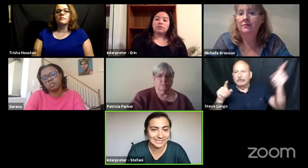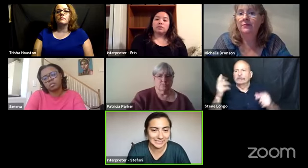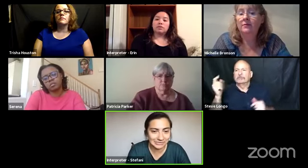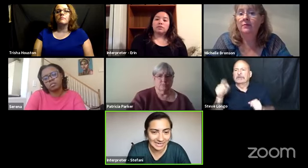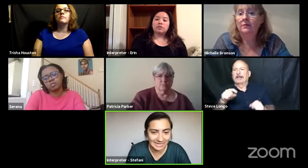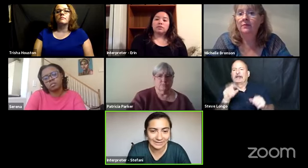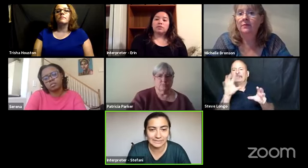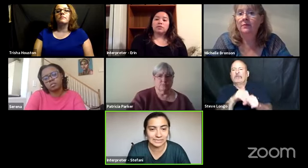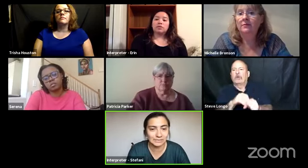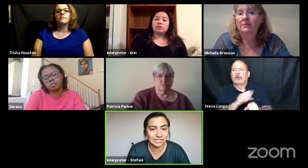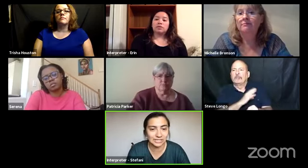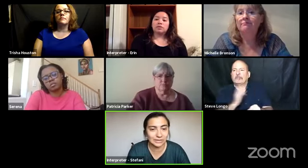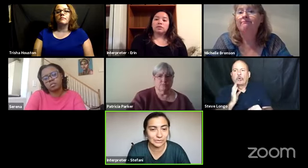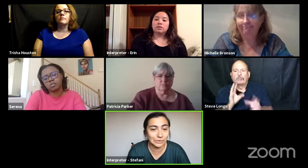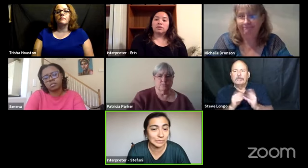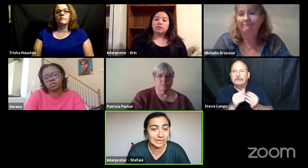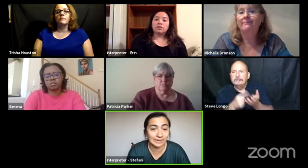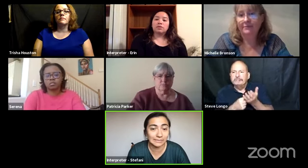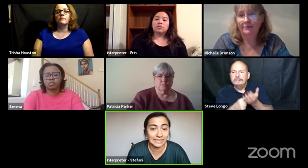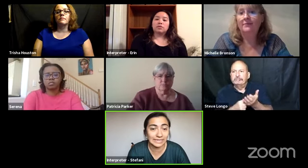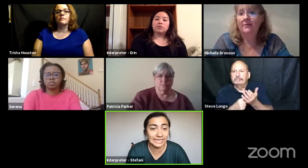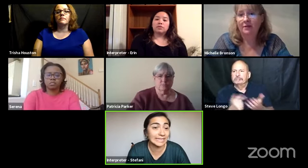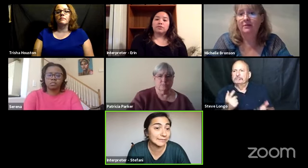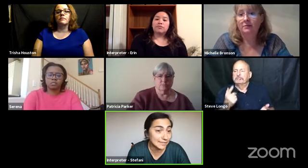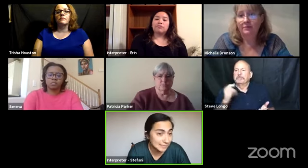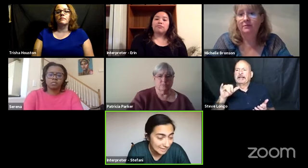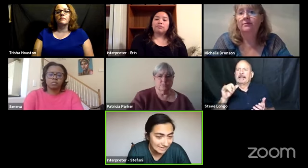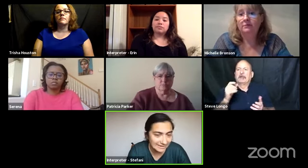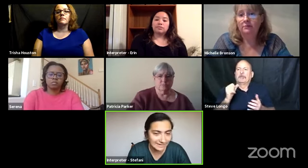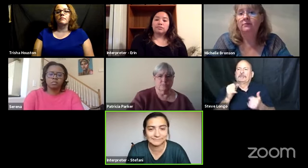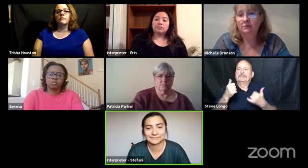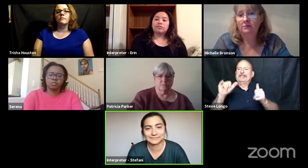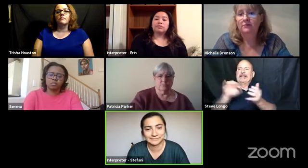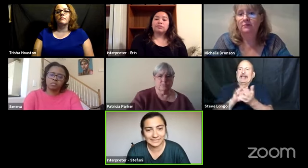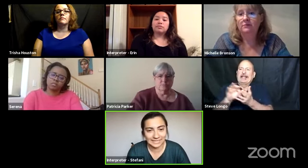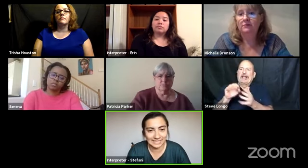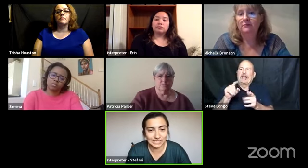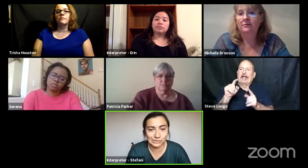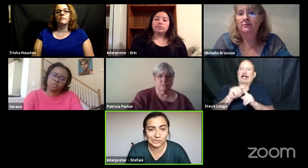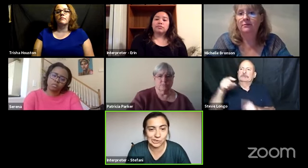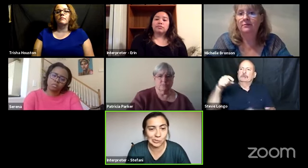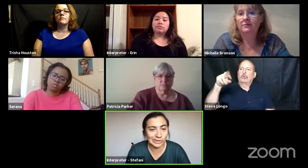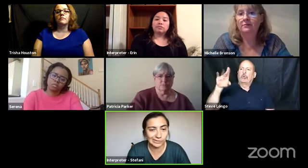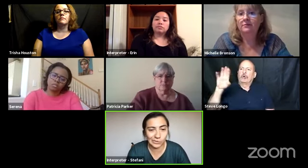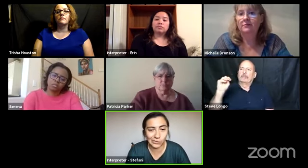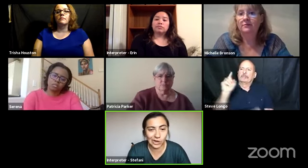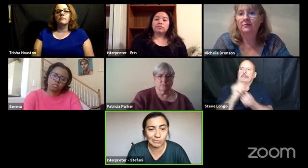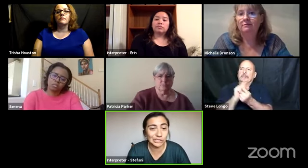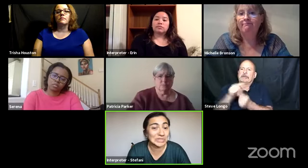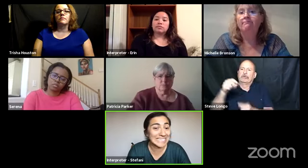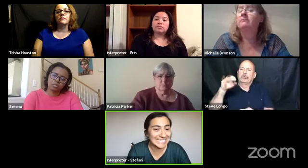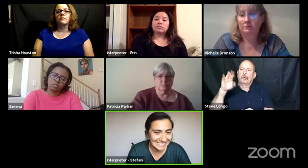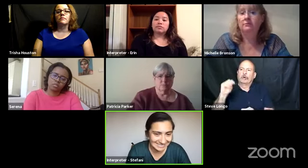is great, especially those who may not be in the Fresno area. This will just open more opportunities